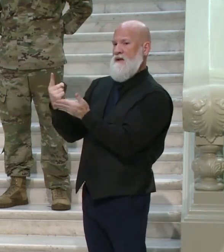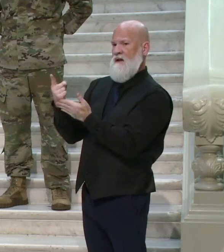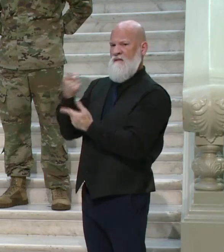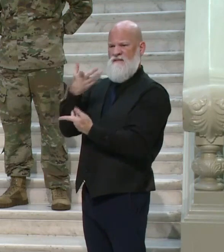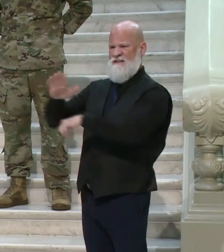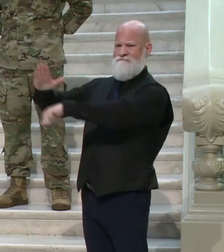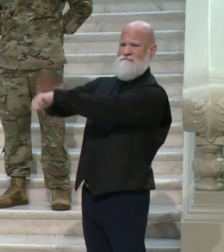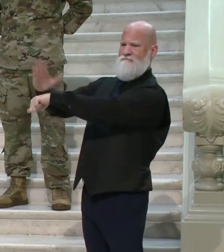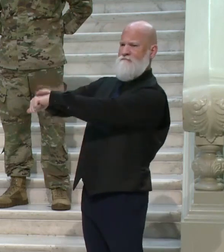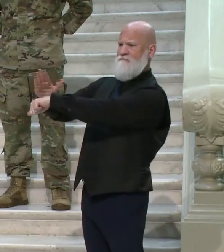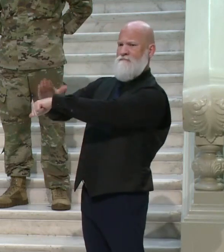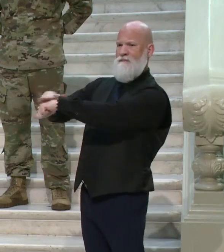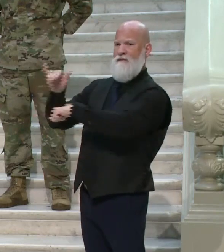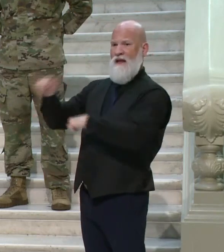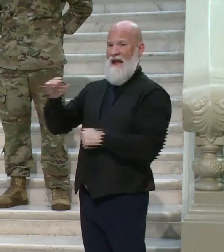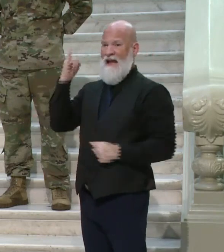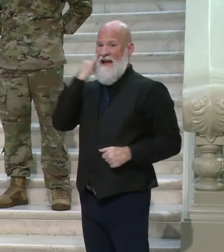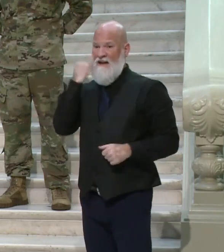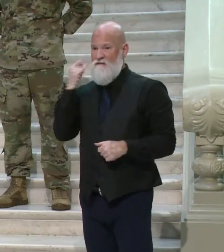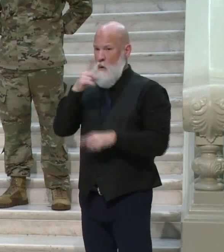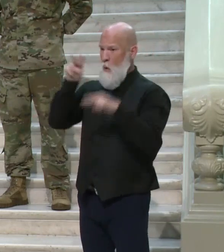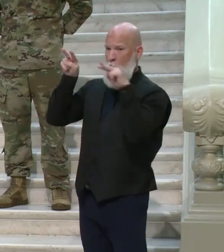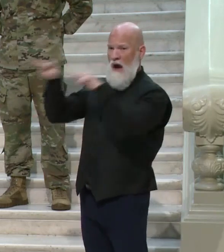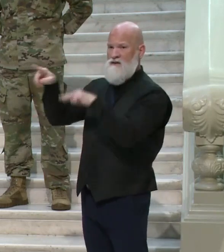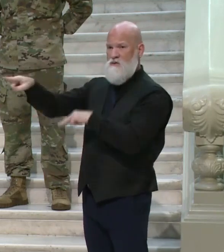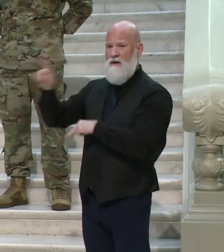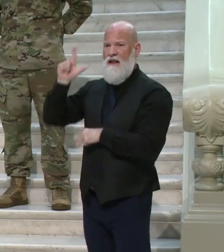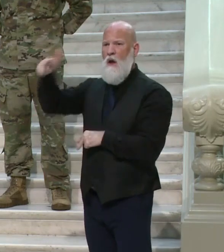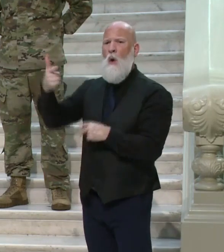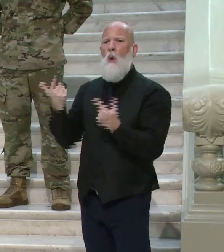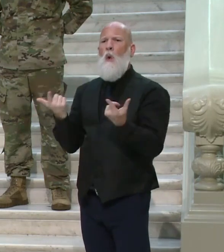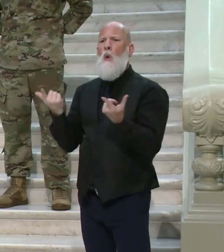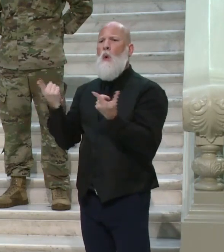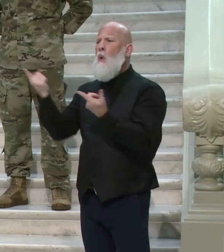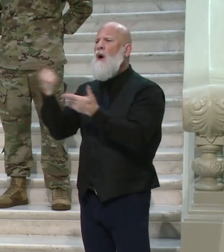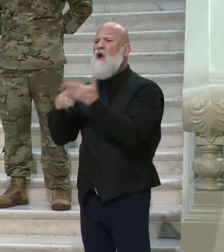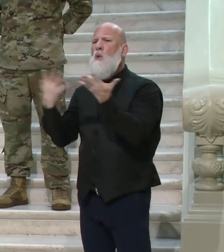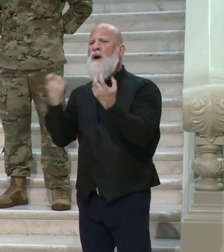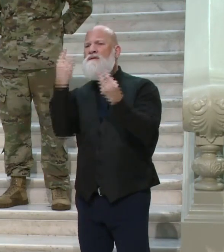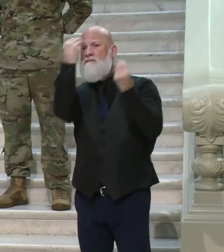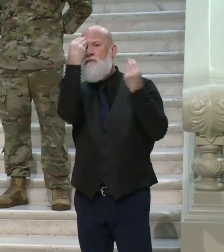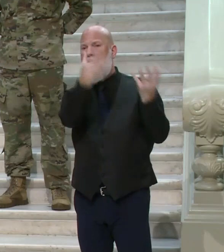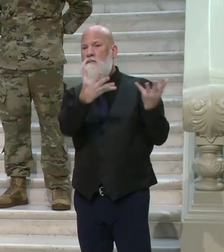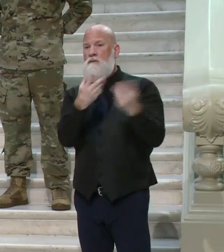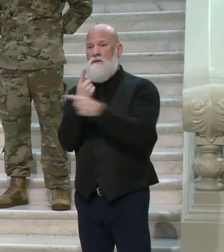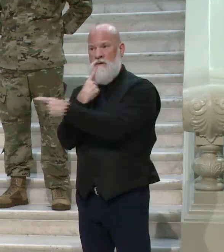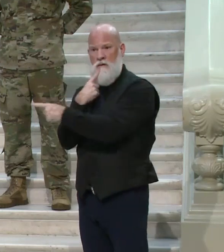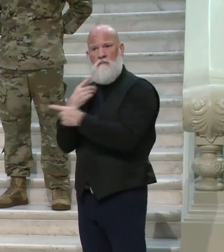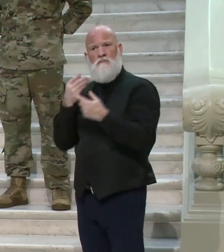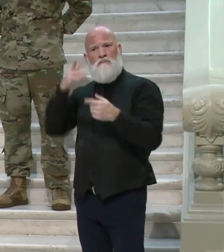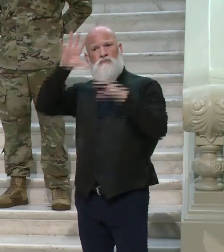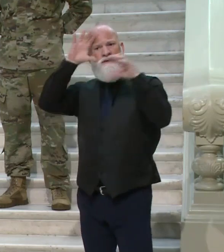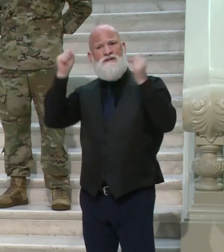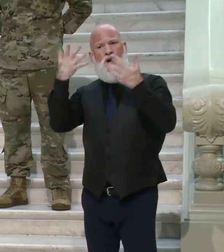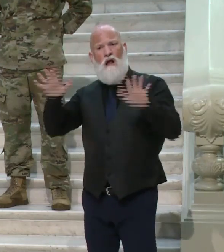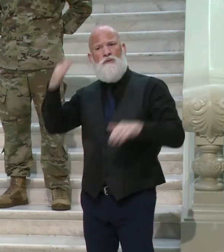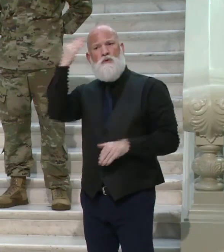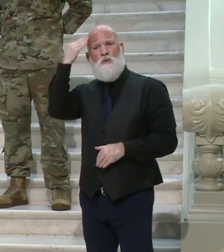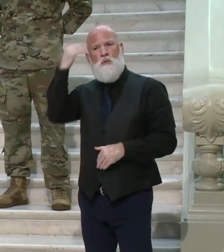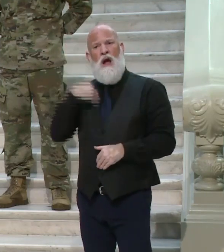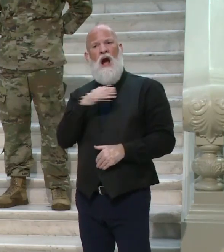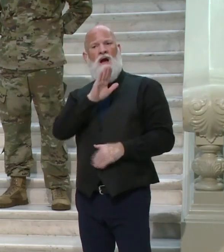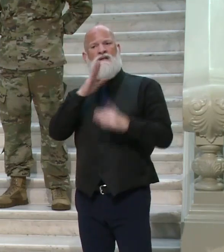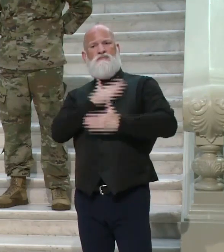he takes from your message? Well, I think the president will know something he already knows, is that I appreciate his leadership.